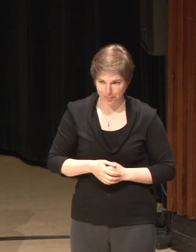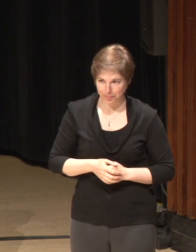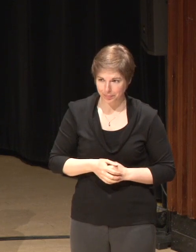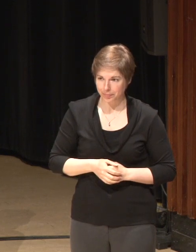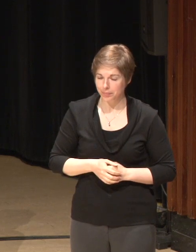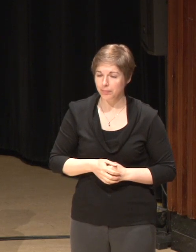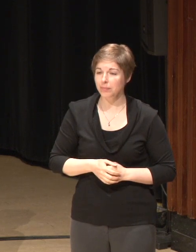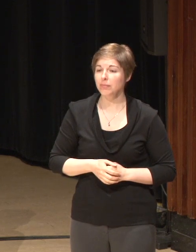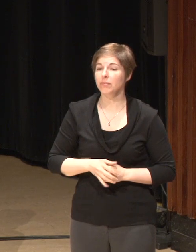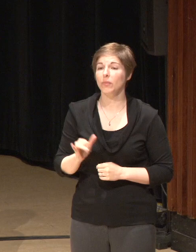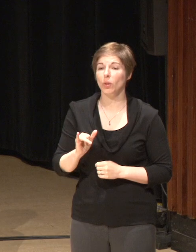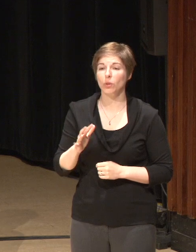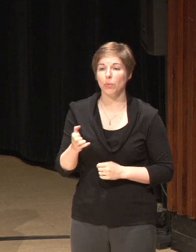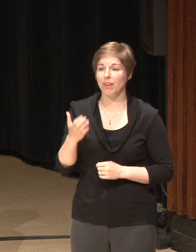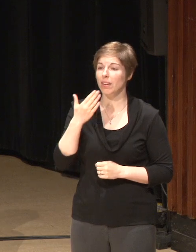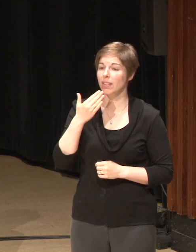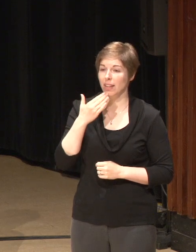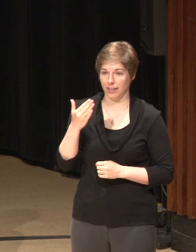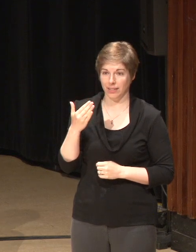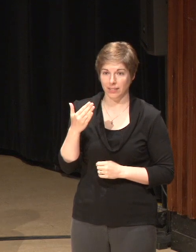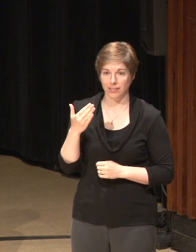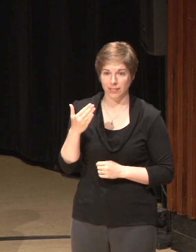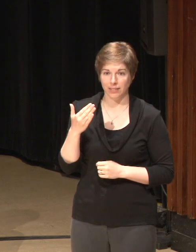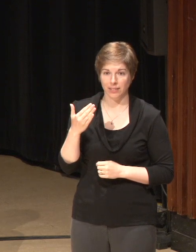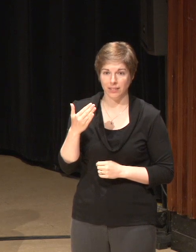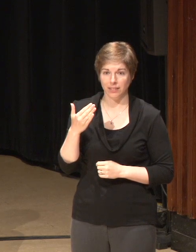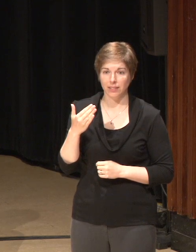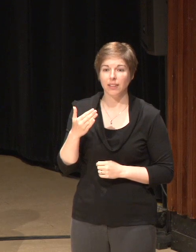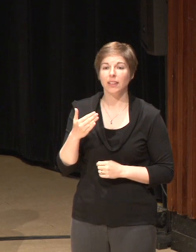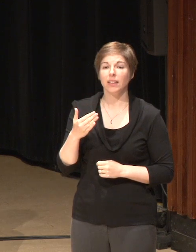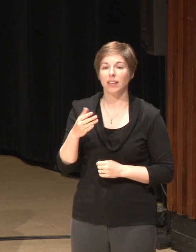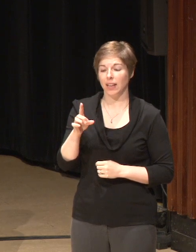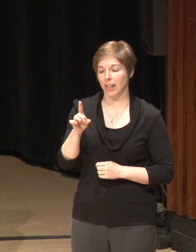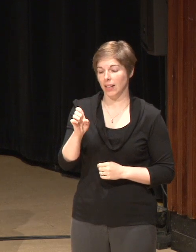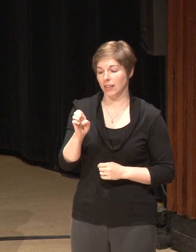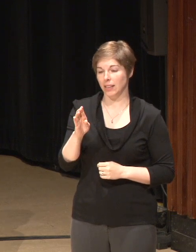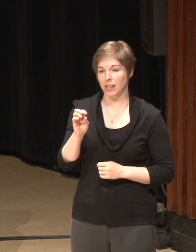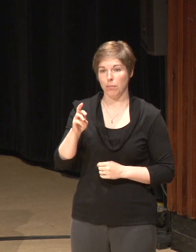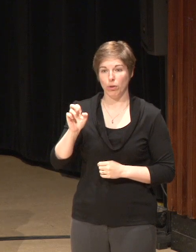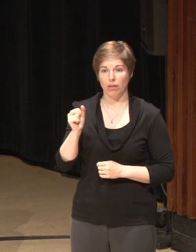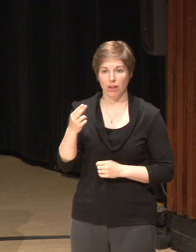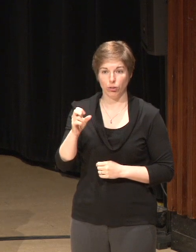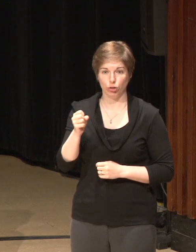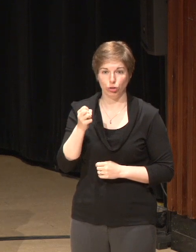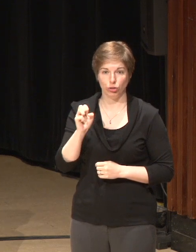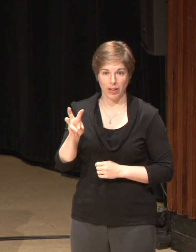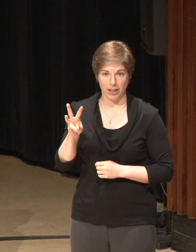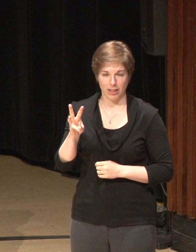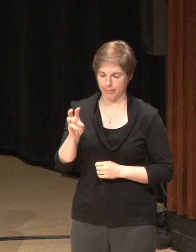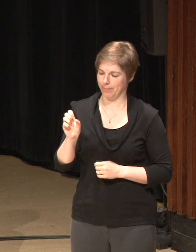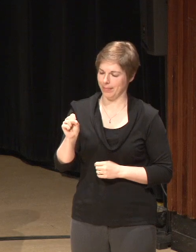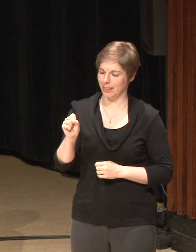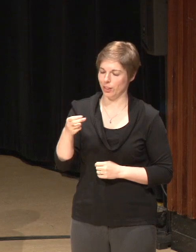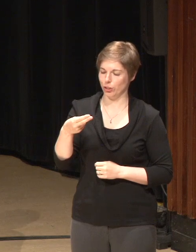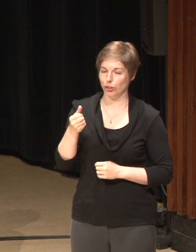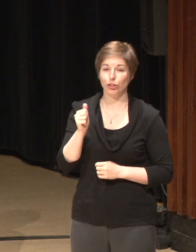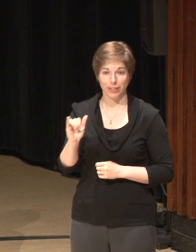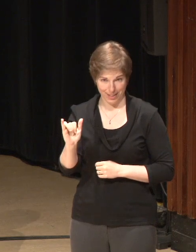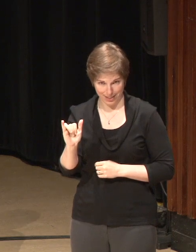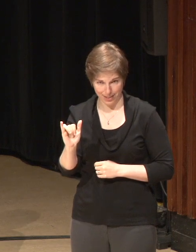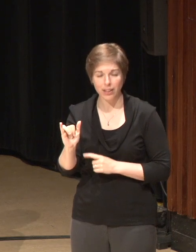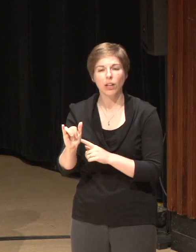our special guests, special thanks to Deborah Shea, who will charm us on the piano throughout the ceremony, and